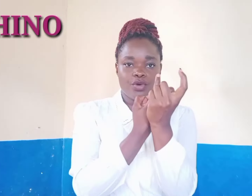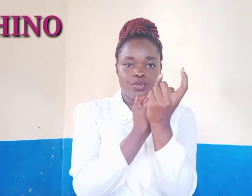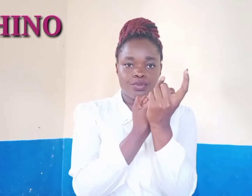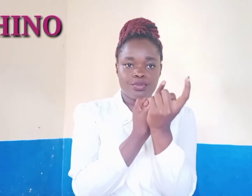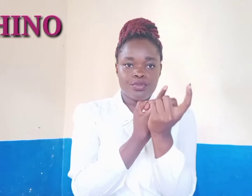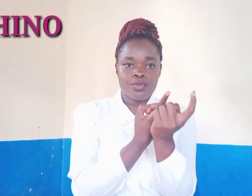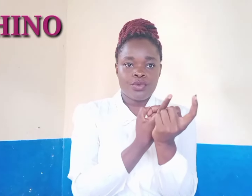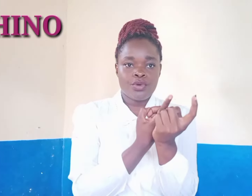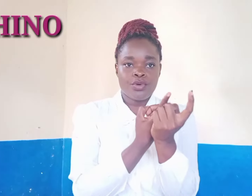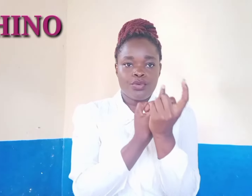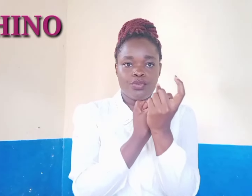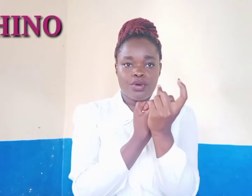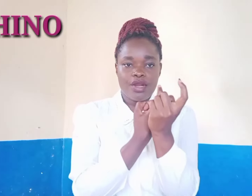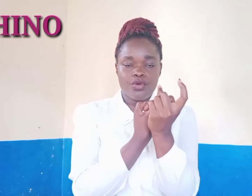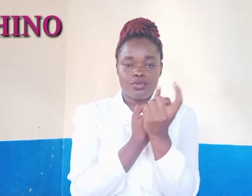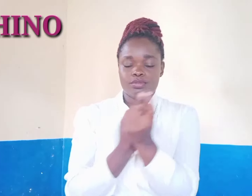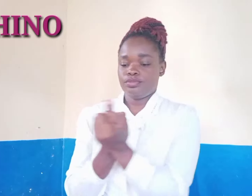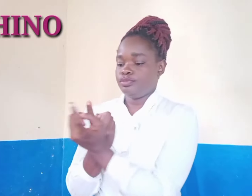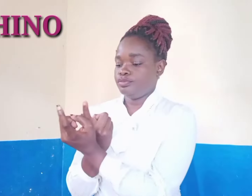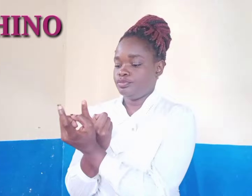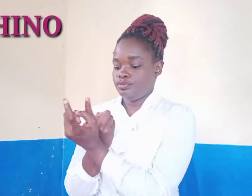Rhino, rhino,